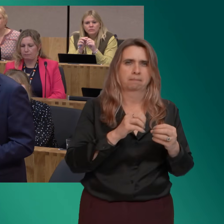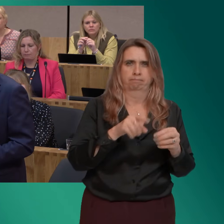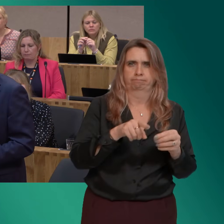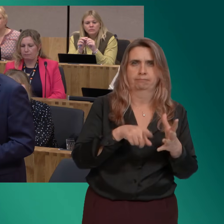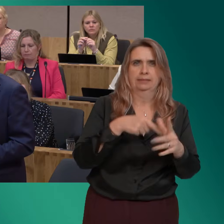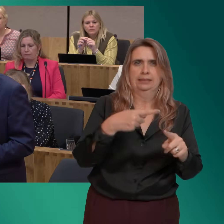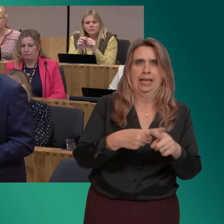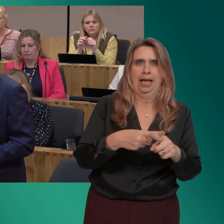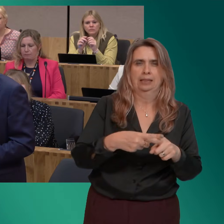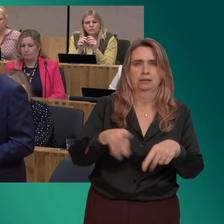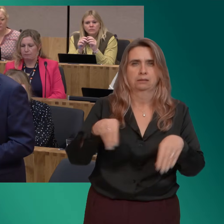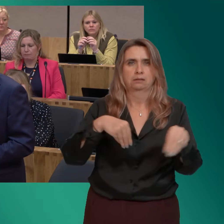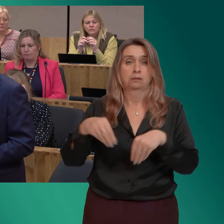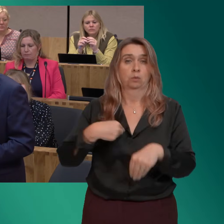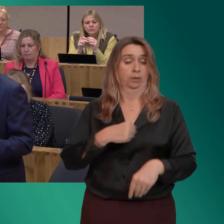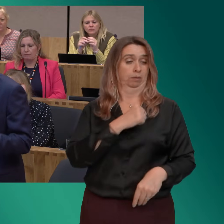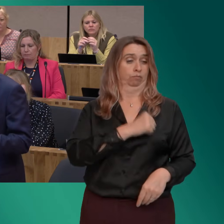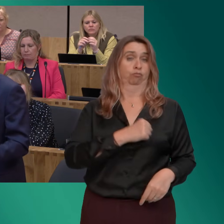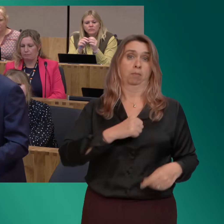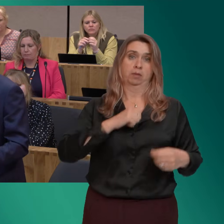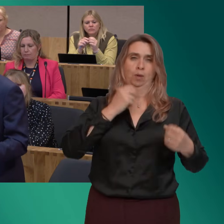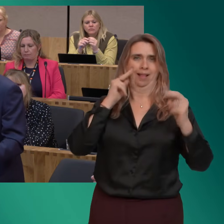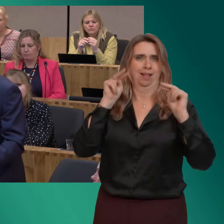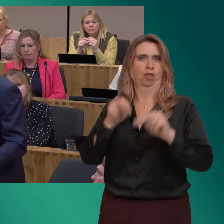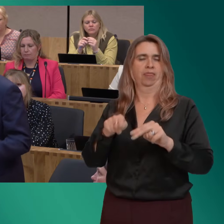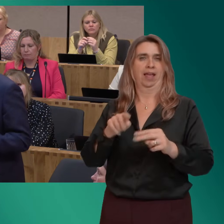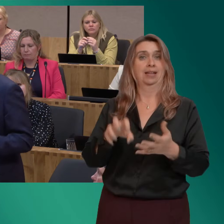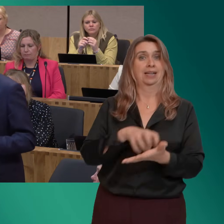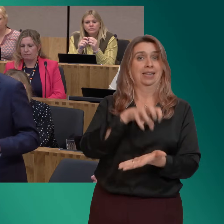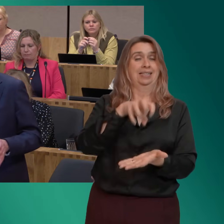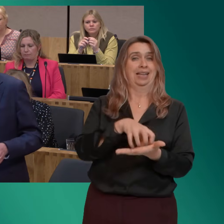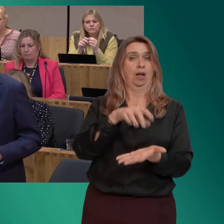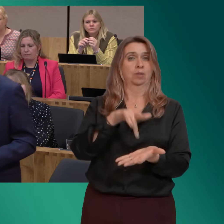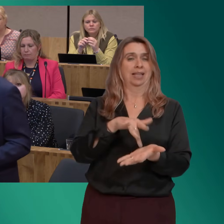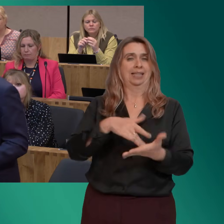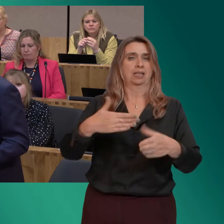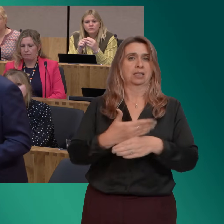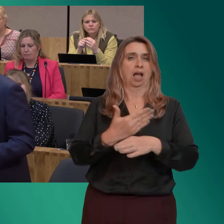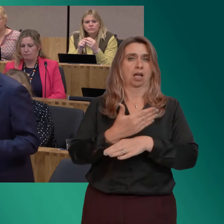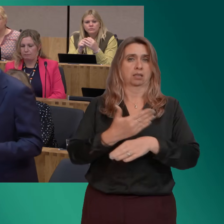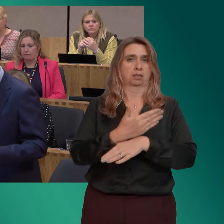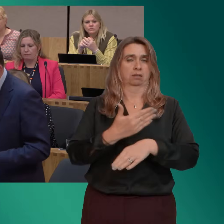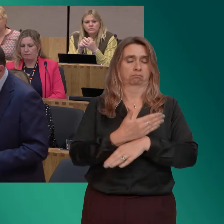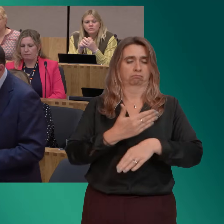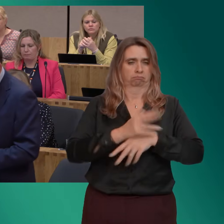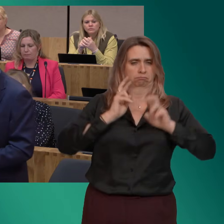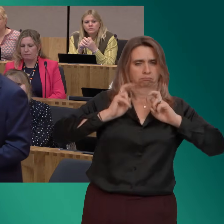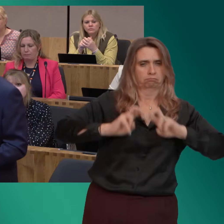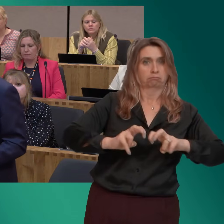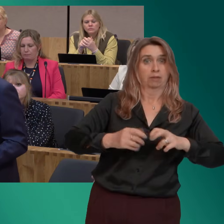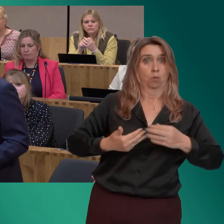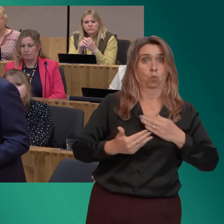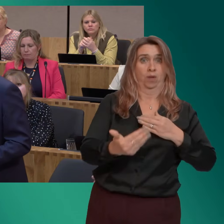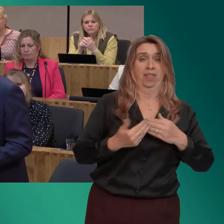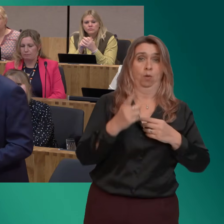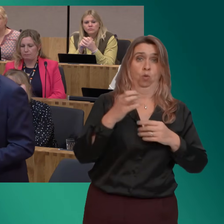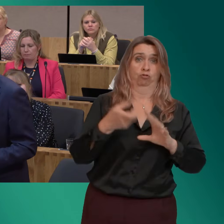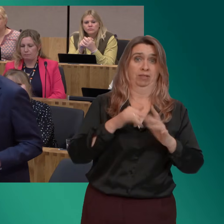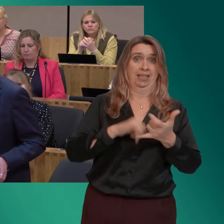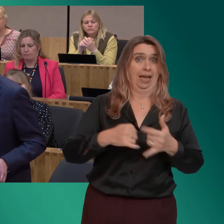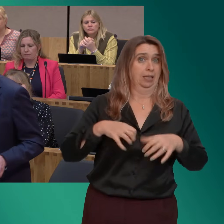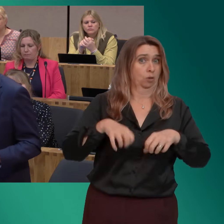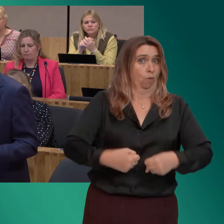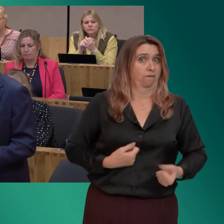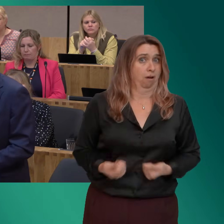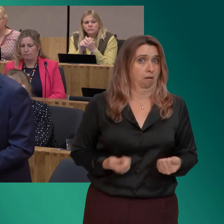a manifesto pledge of ours, and the Town Centres Task Force, in our first 100 days, will explore the options for reformed business rates that better